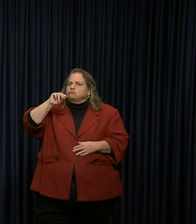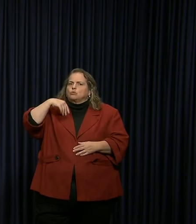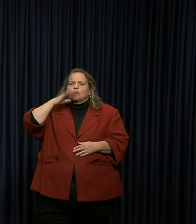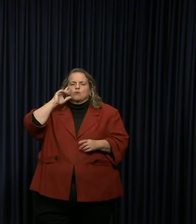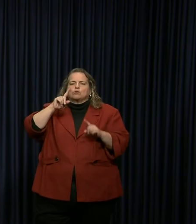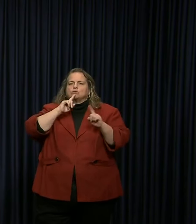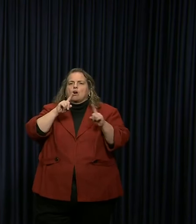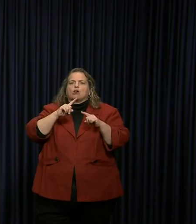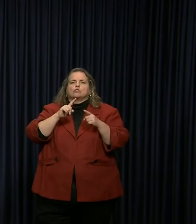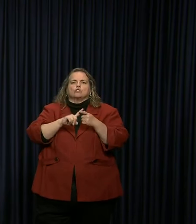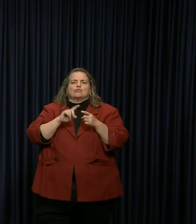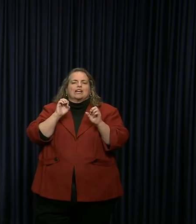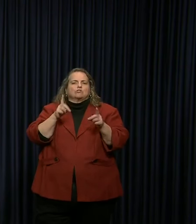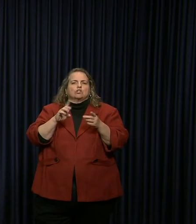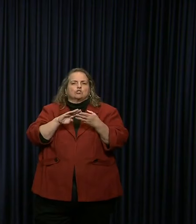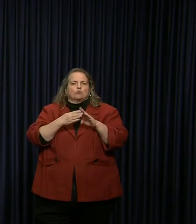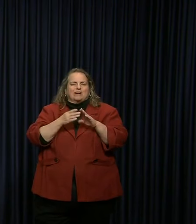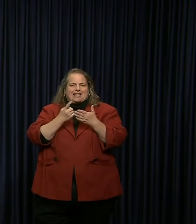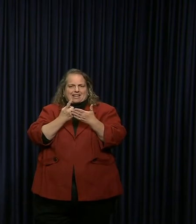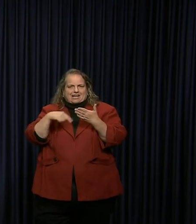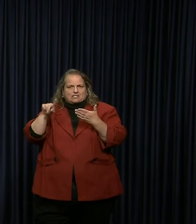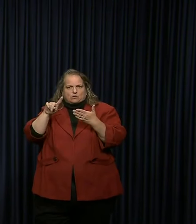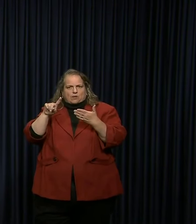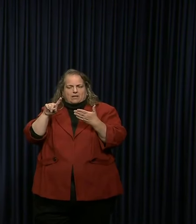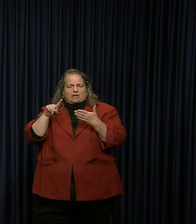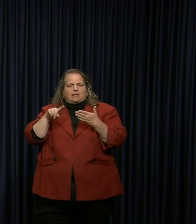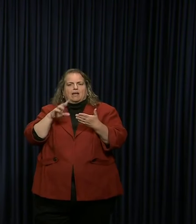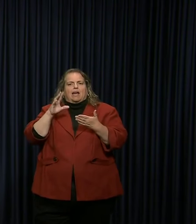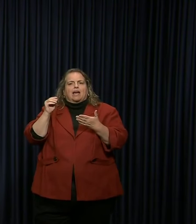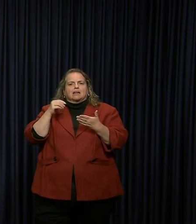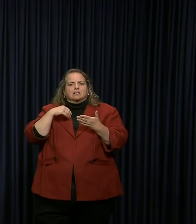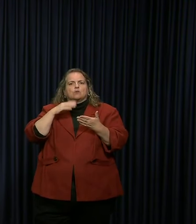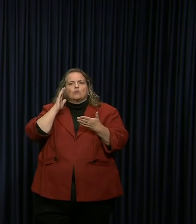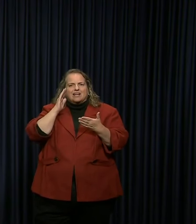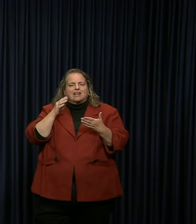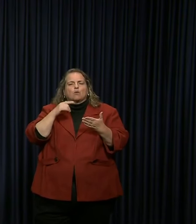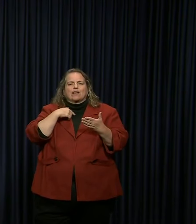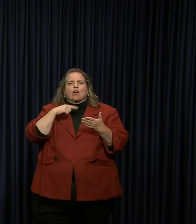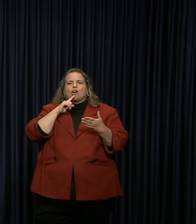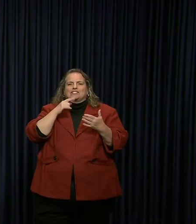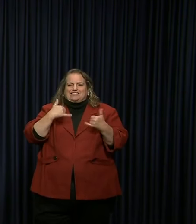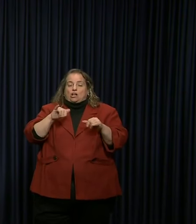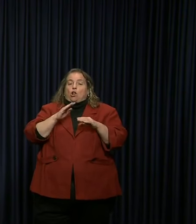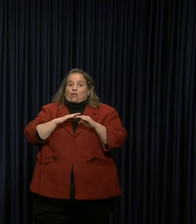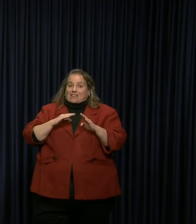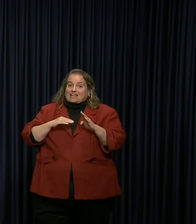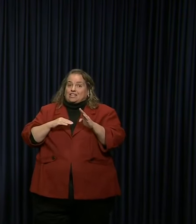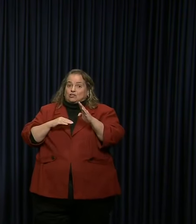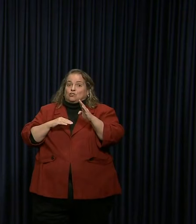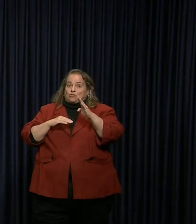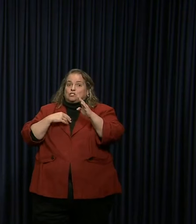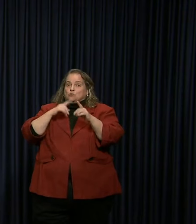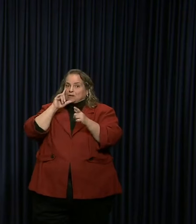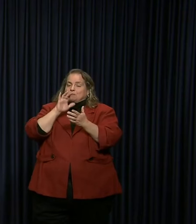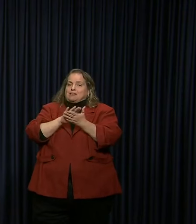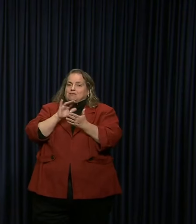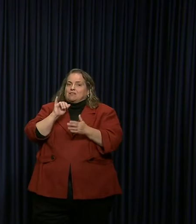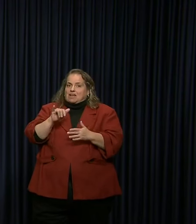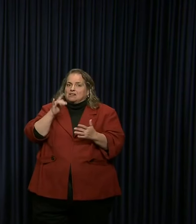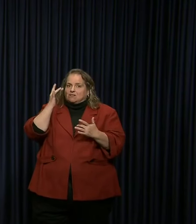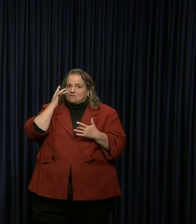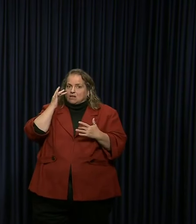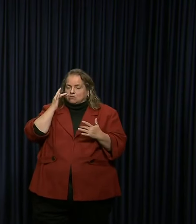at the beginning of next week. And certainly we are still on the increase. We believe in this virus, and